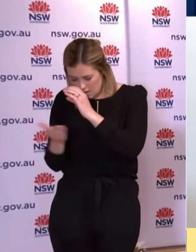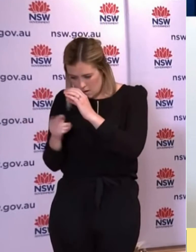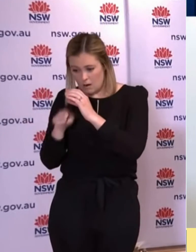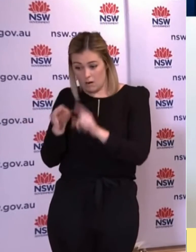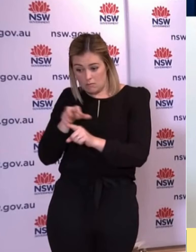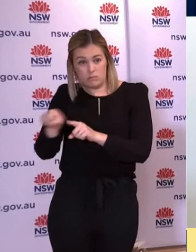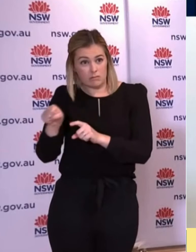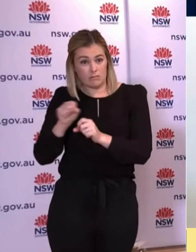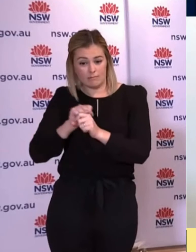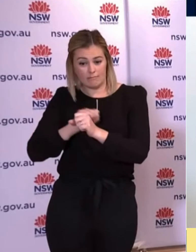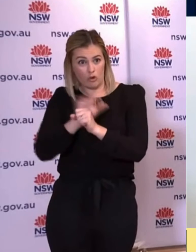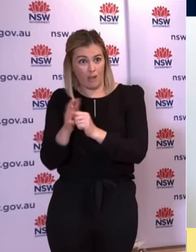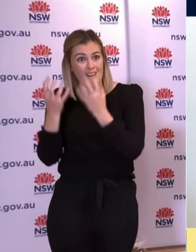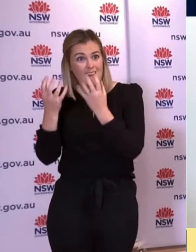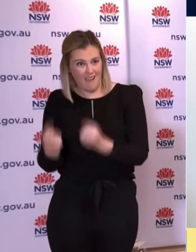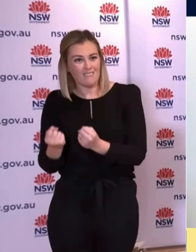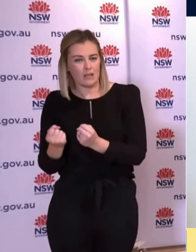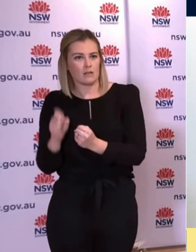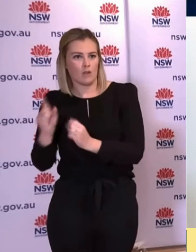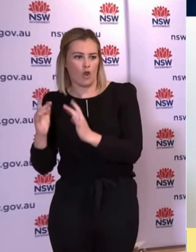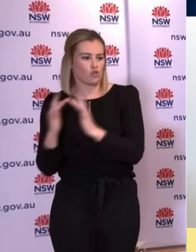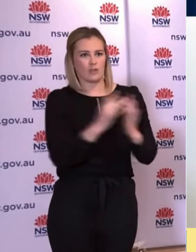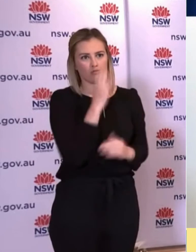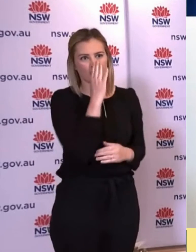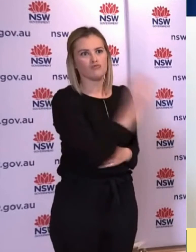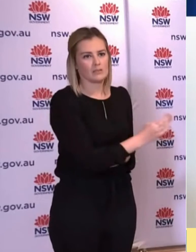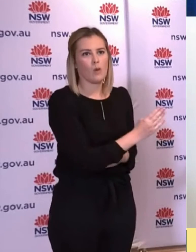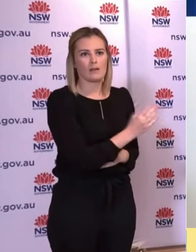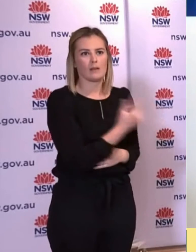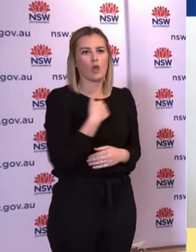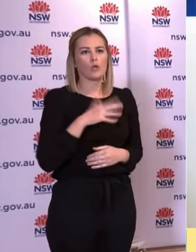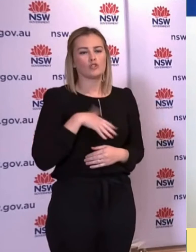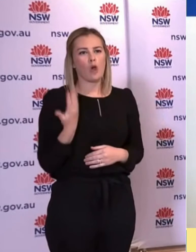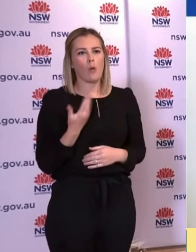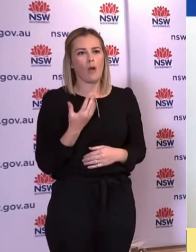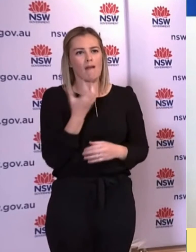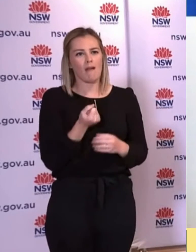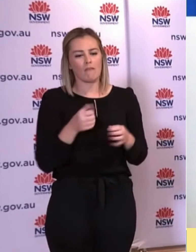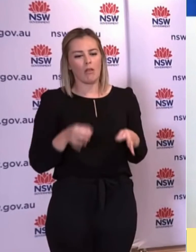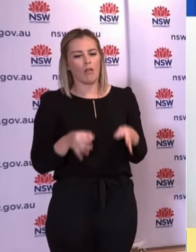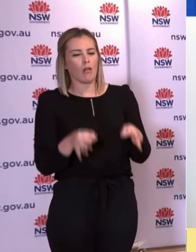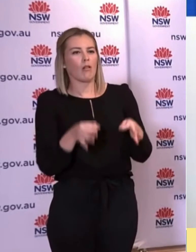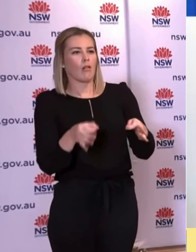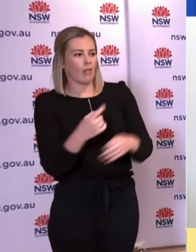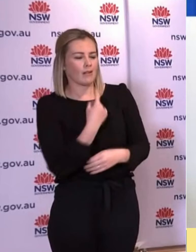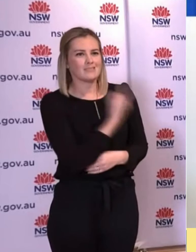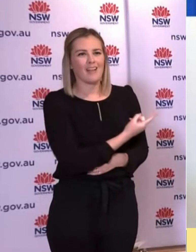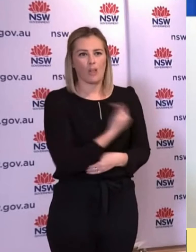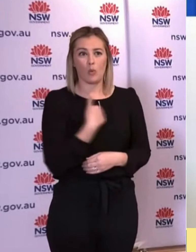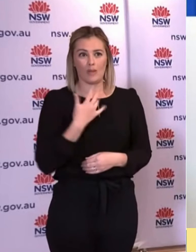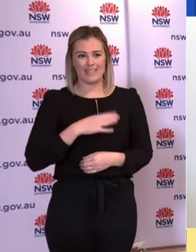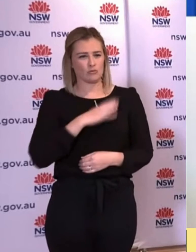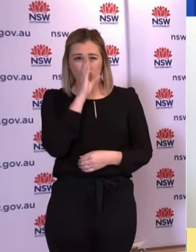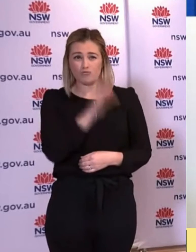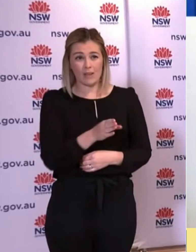positive because we don't want any delays in people having access to that information so that they continue to isolate at home and that